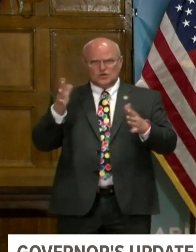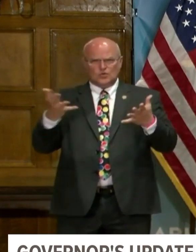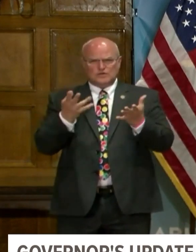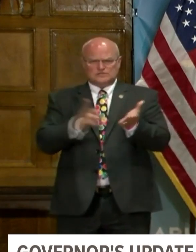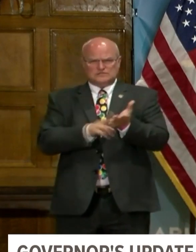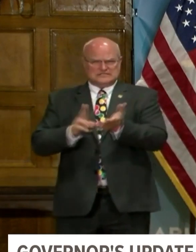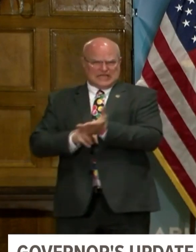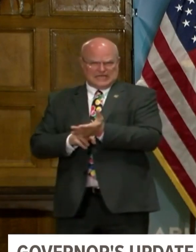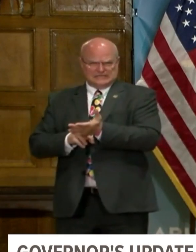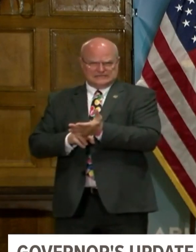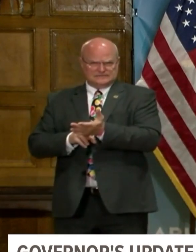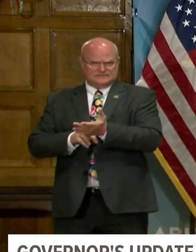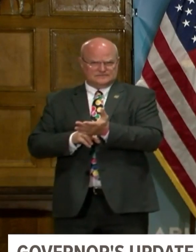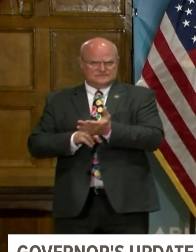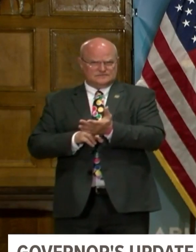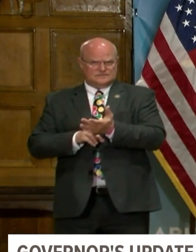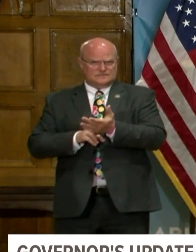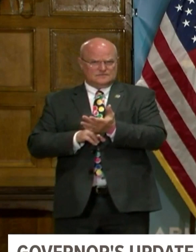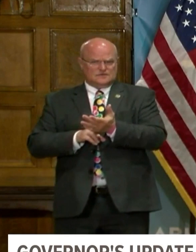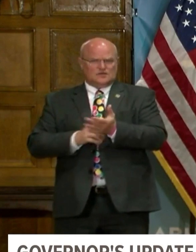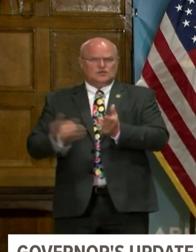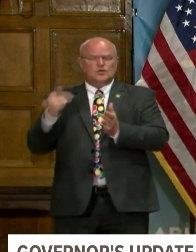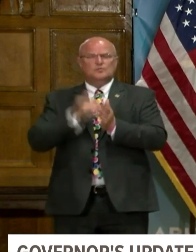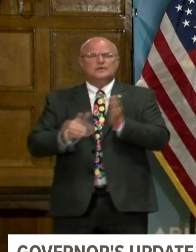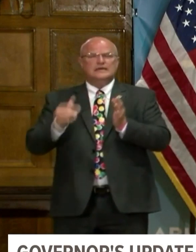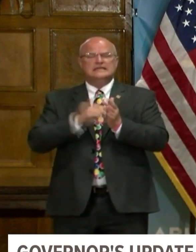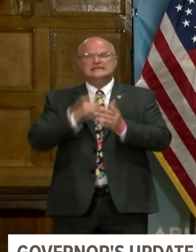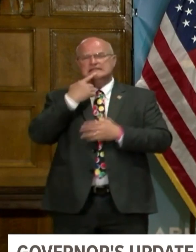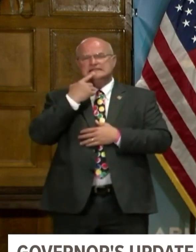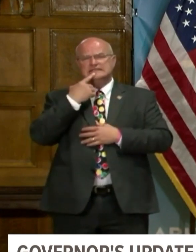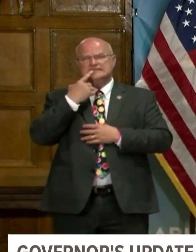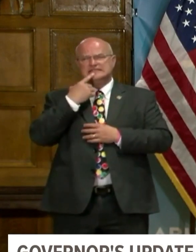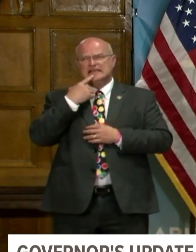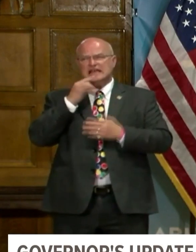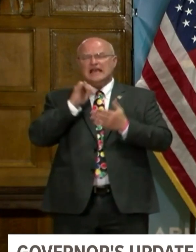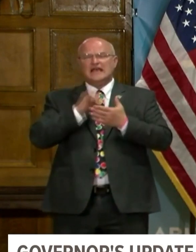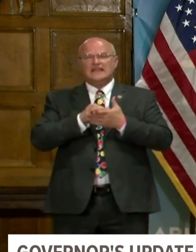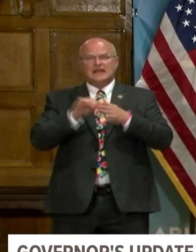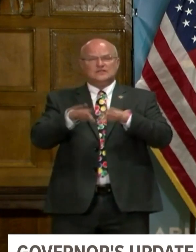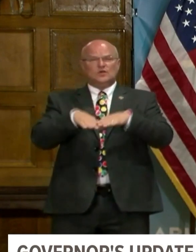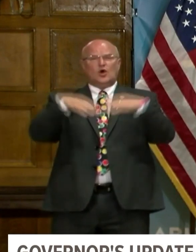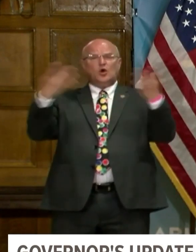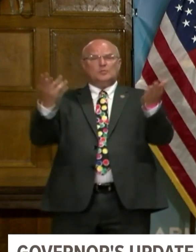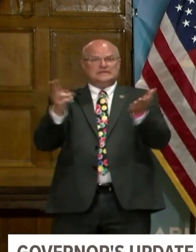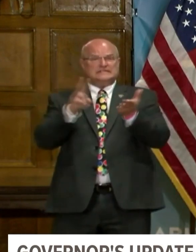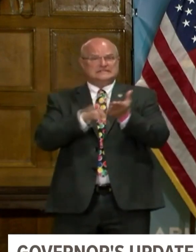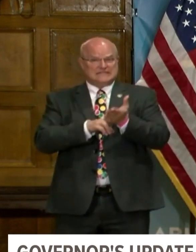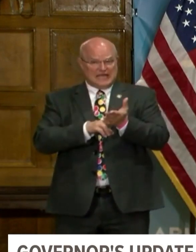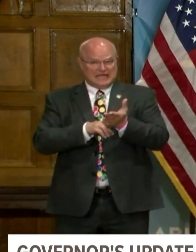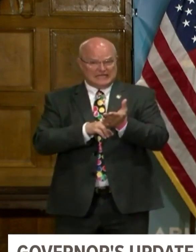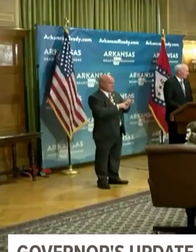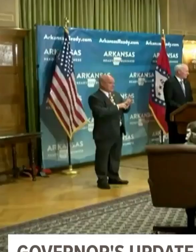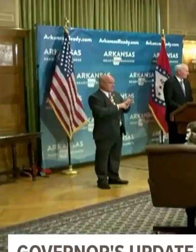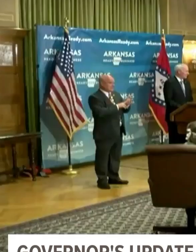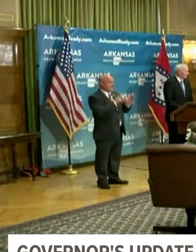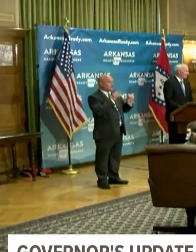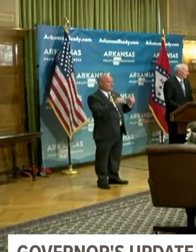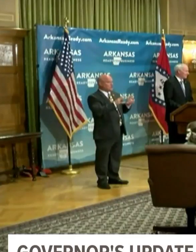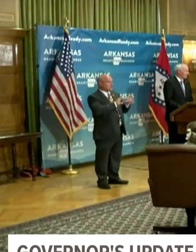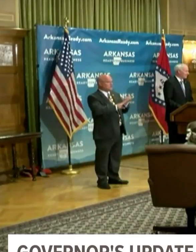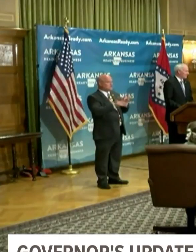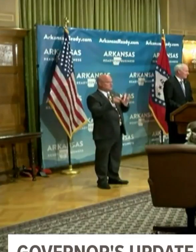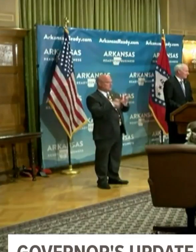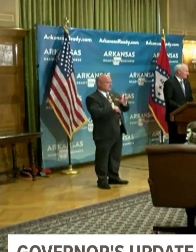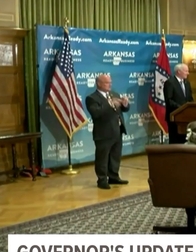you'd signed. You've repeatedly said that you're open to signing what no